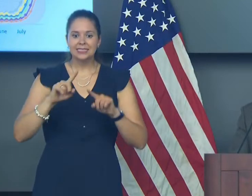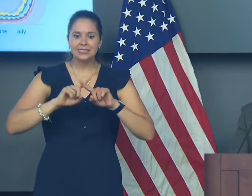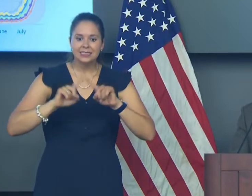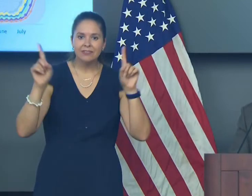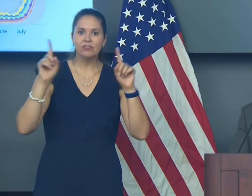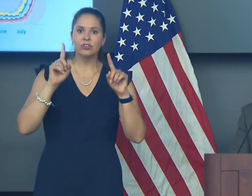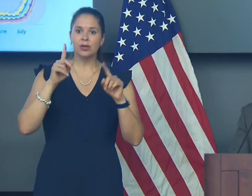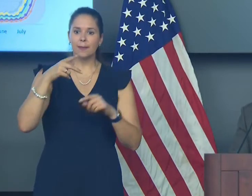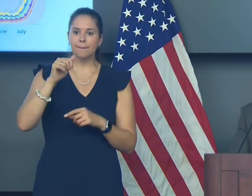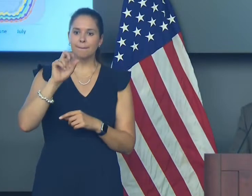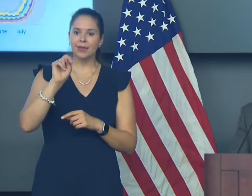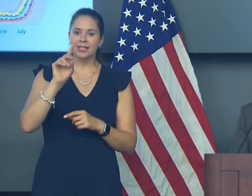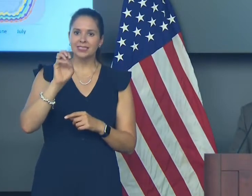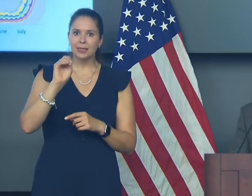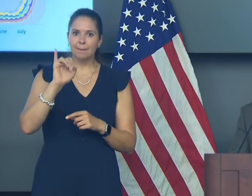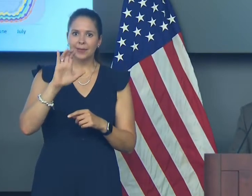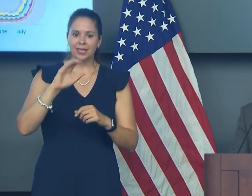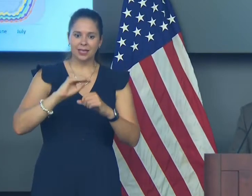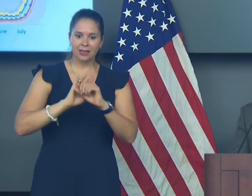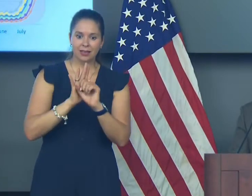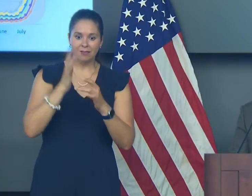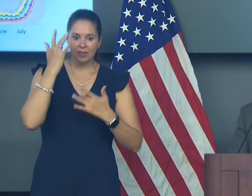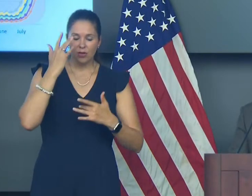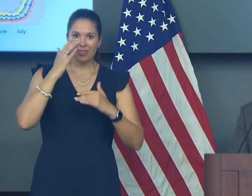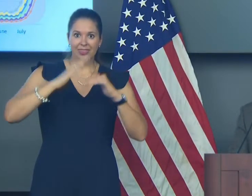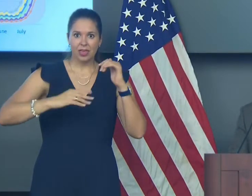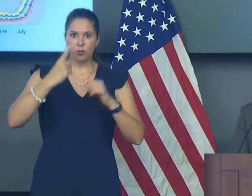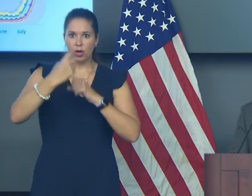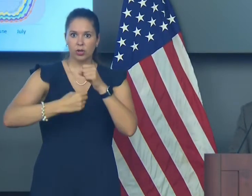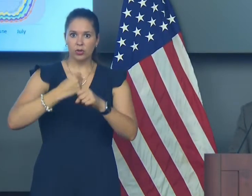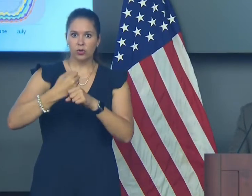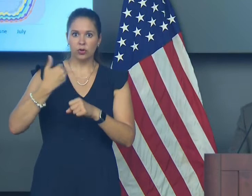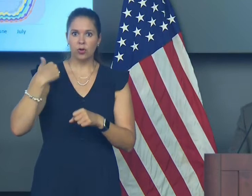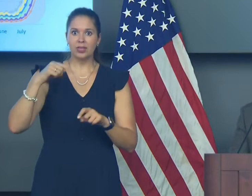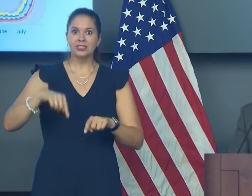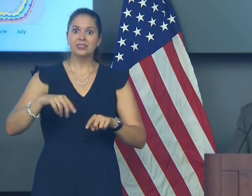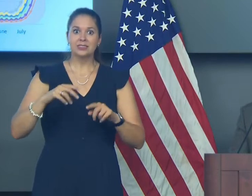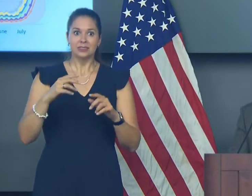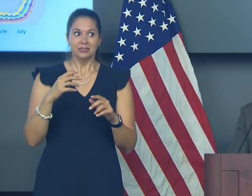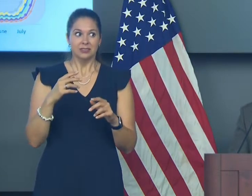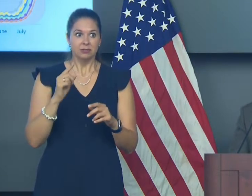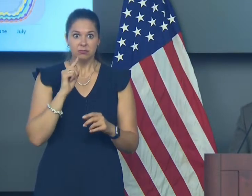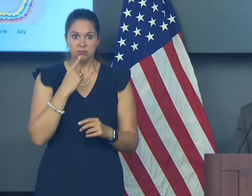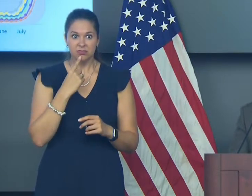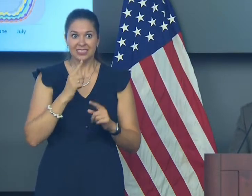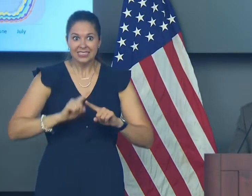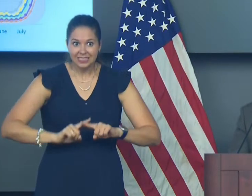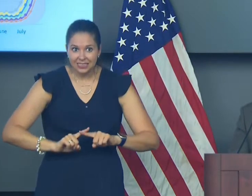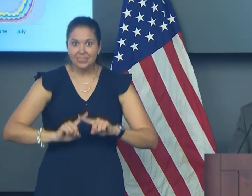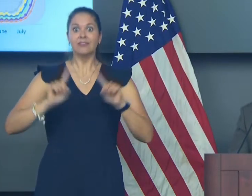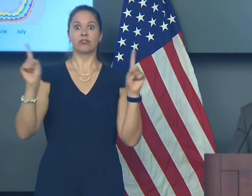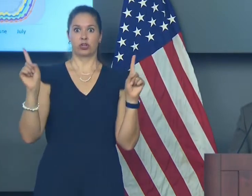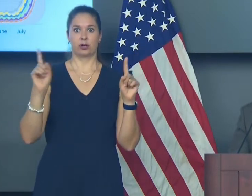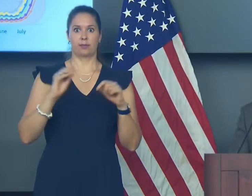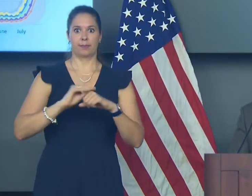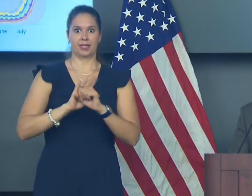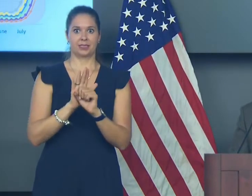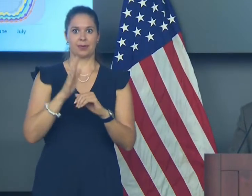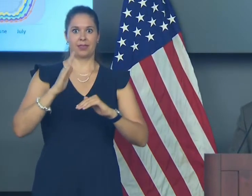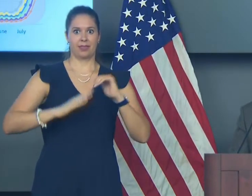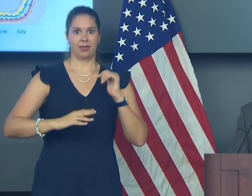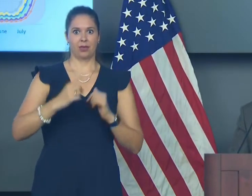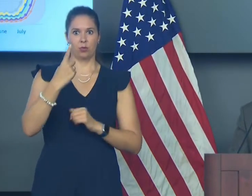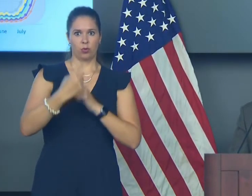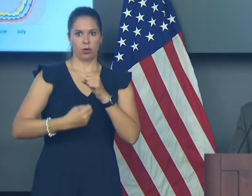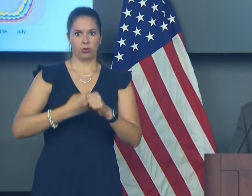ago. Let me be clear, this is a very different pandemic than we dealt with a year ago.